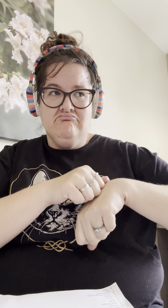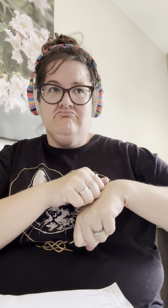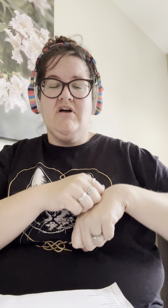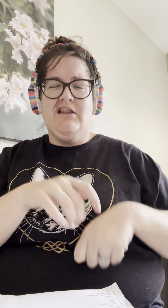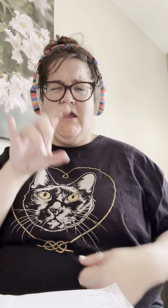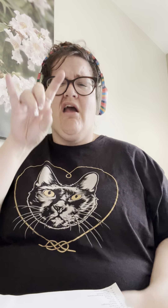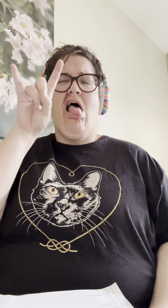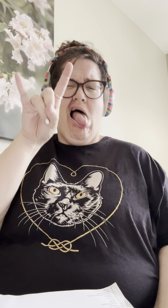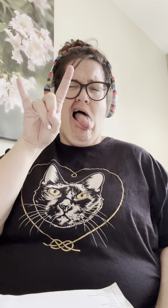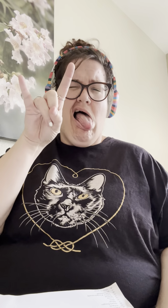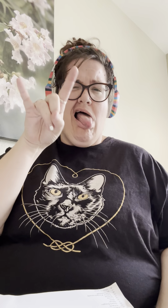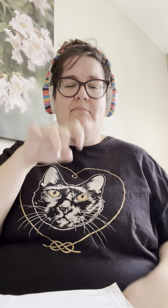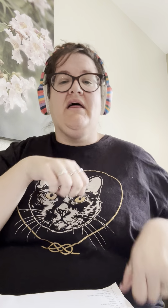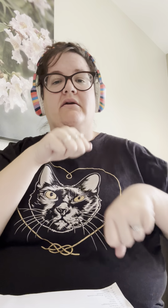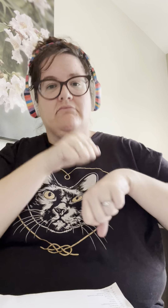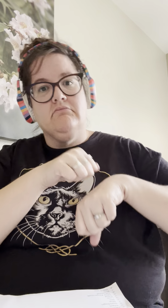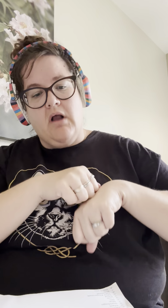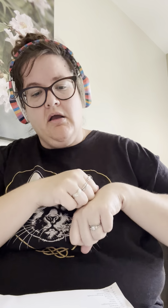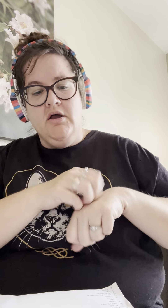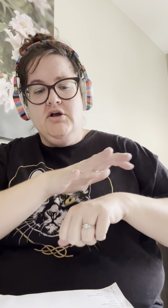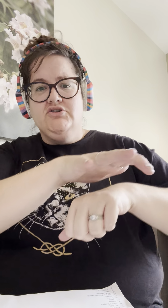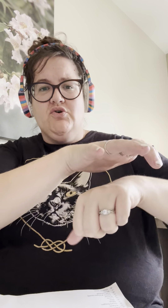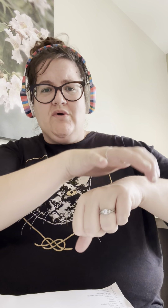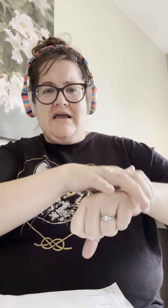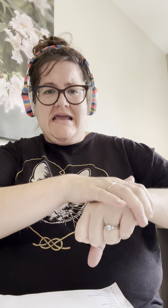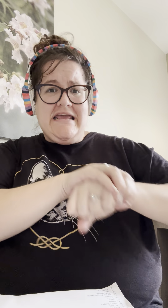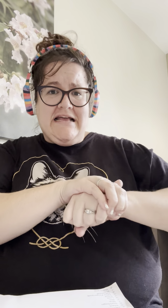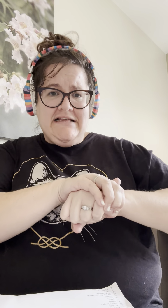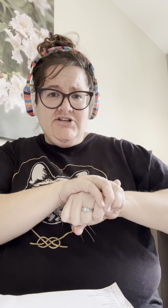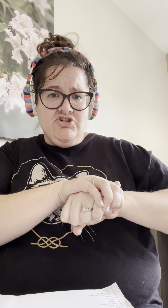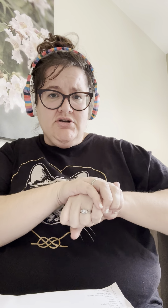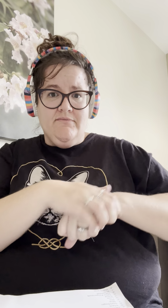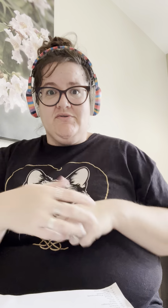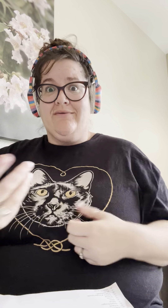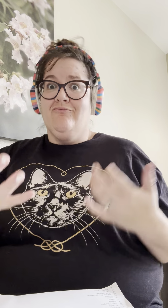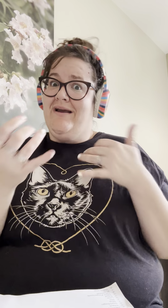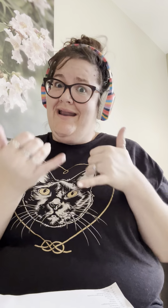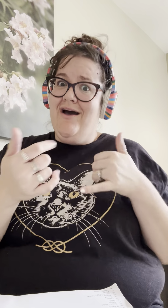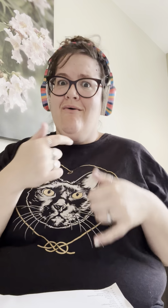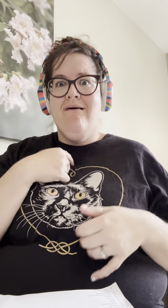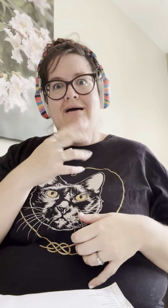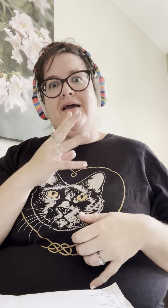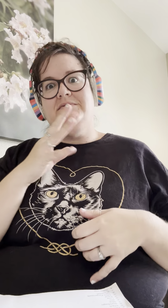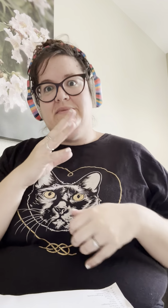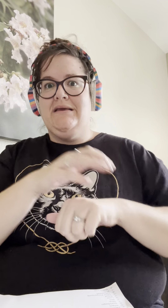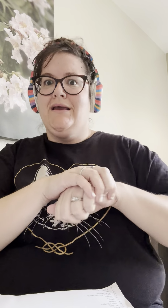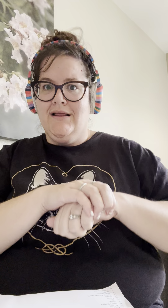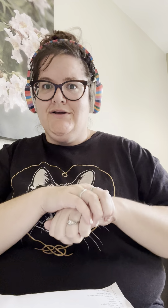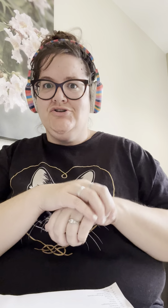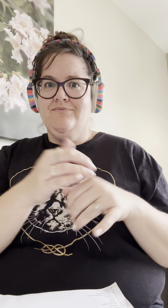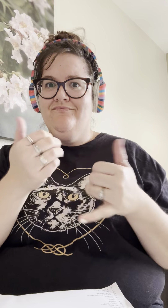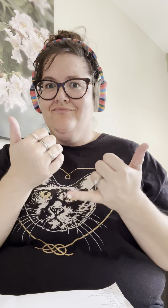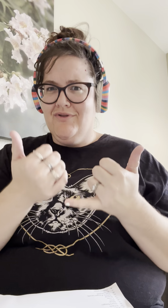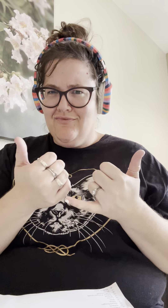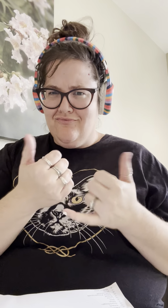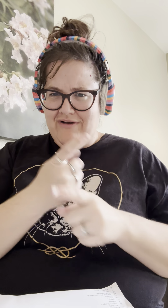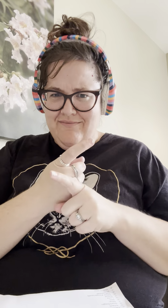Not like, but like rock. So English, so like right now, I'm speaking English, right?